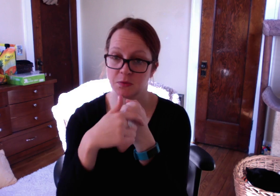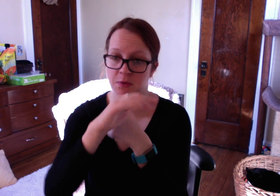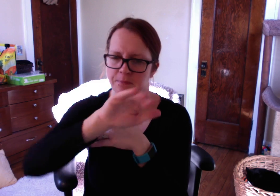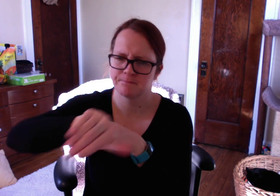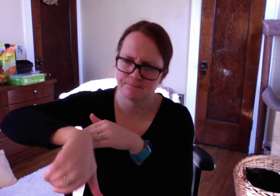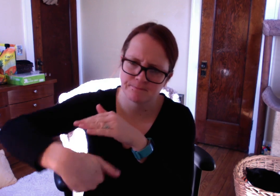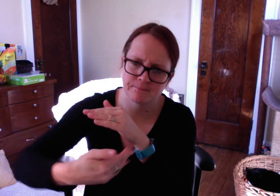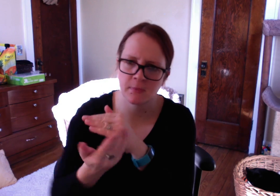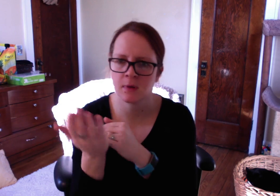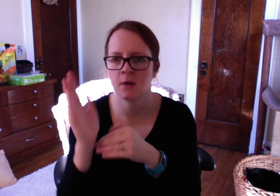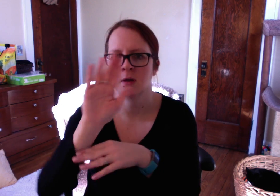healed.